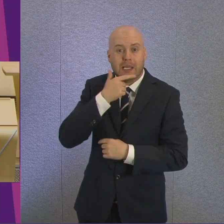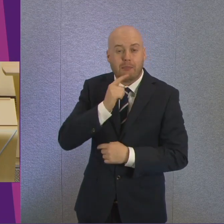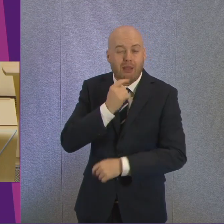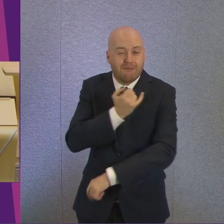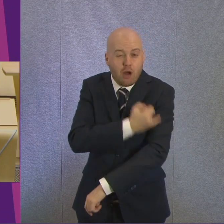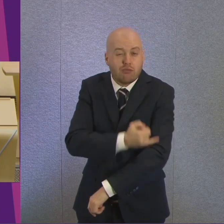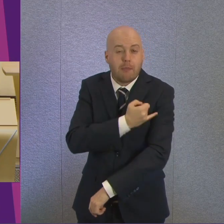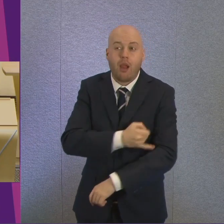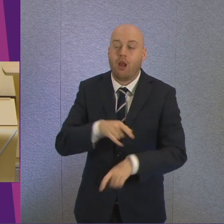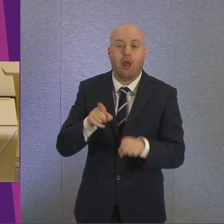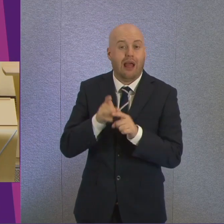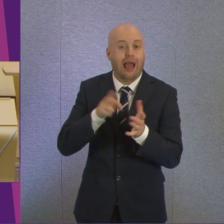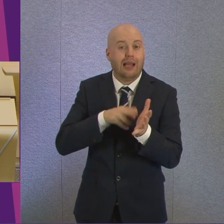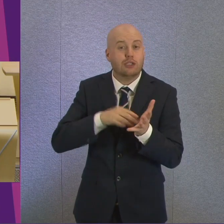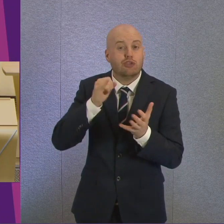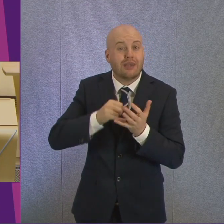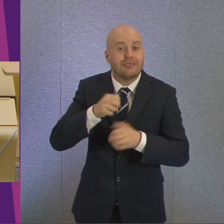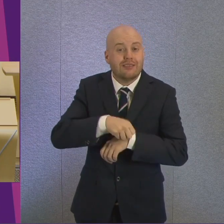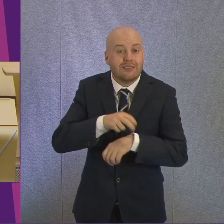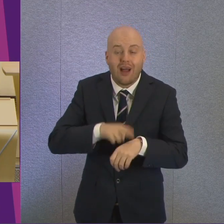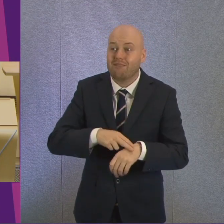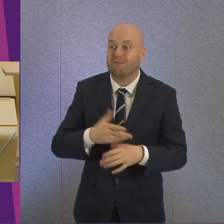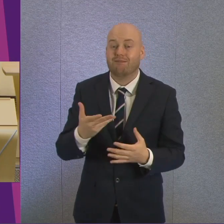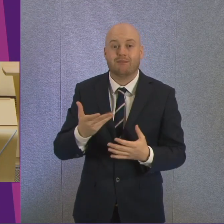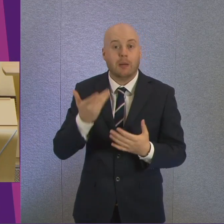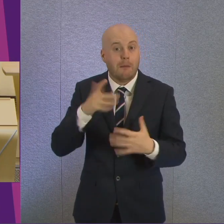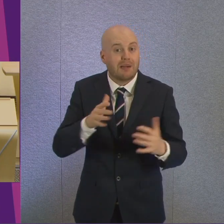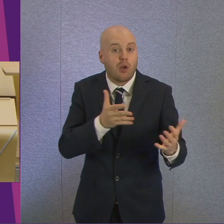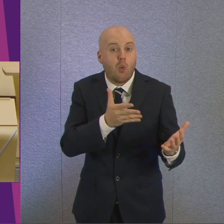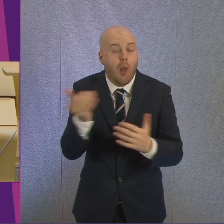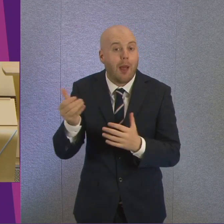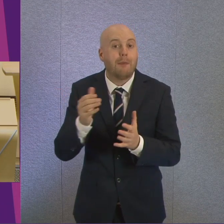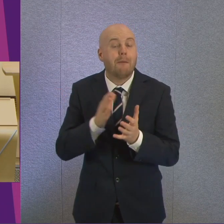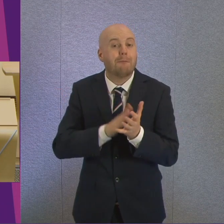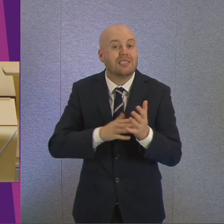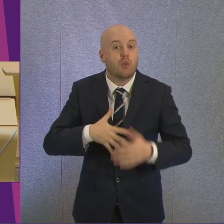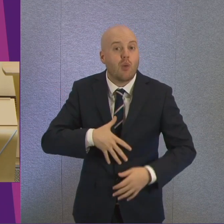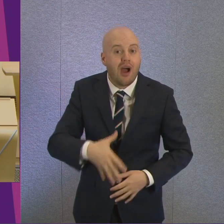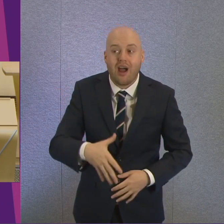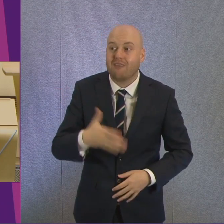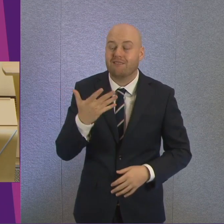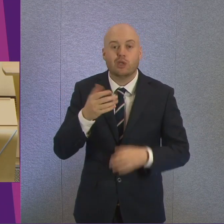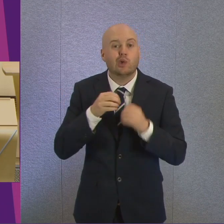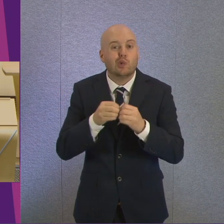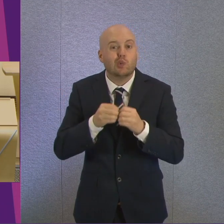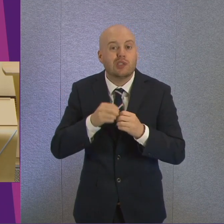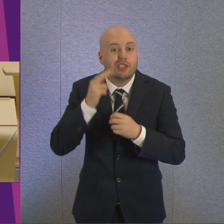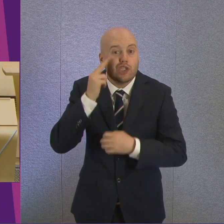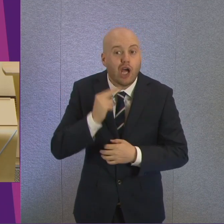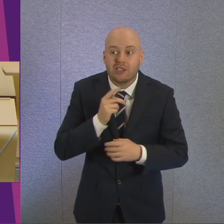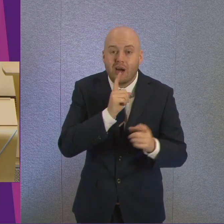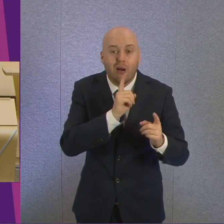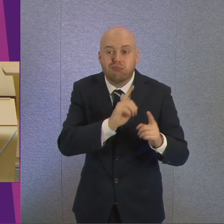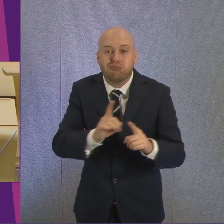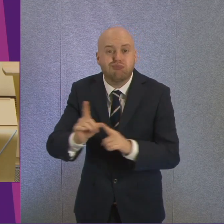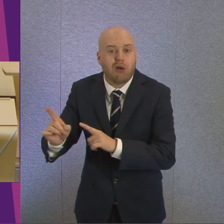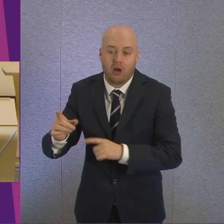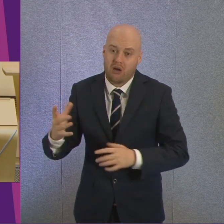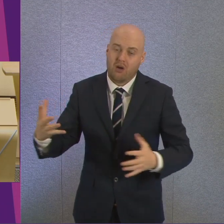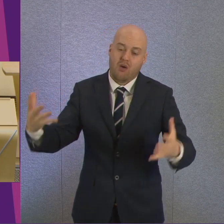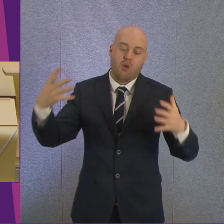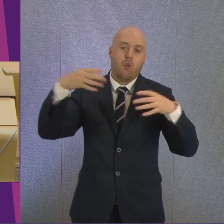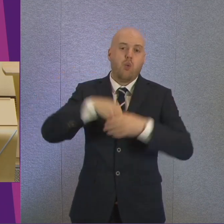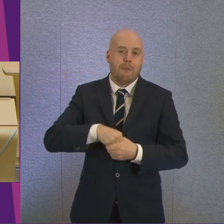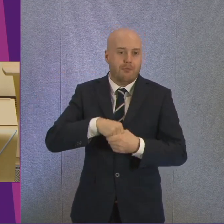NHS and social care returners, student nurses, midwives, AHPs and medics to support our communities and our NHS